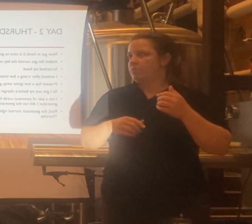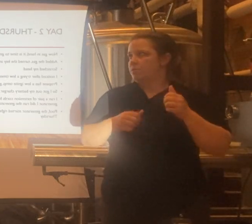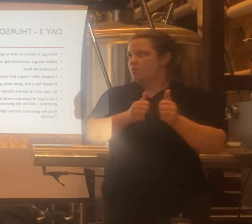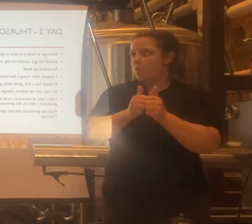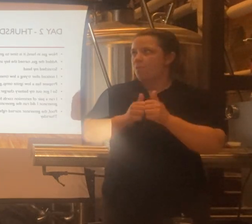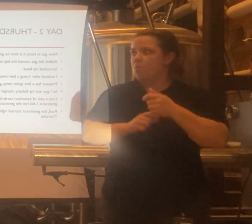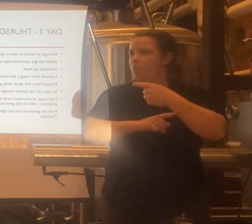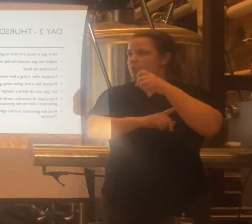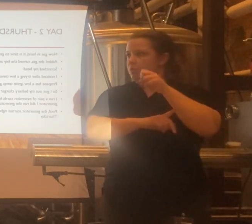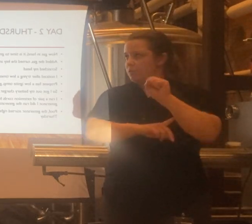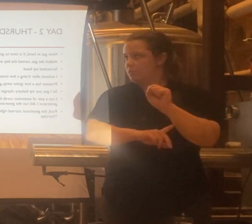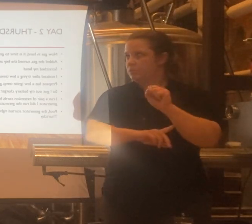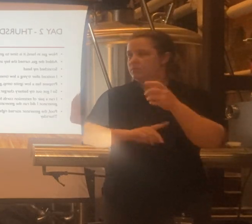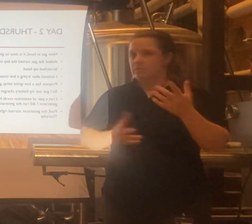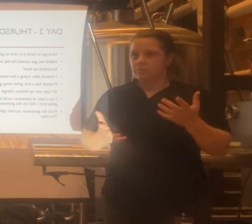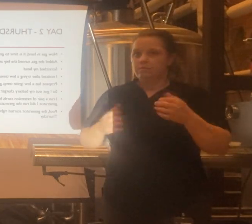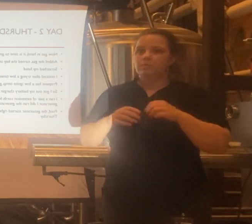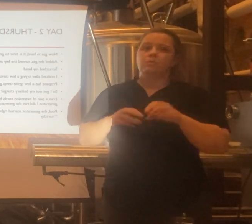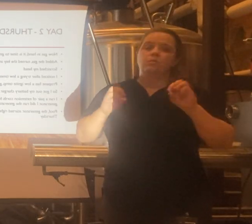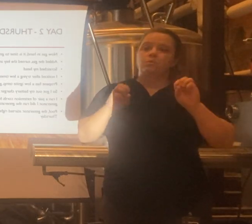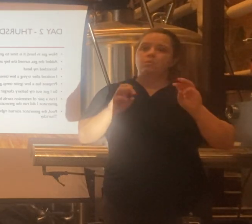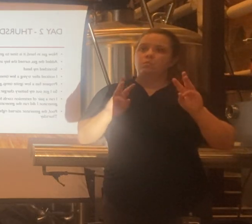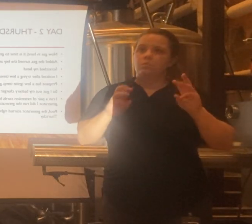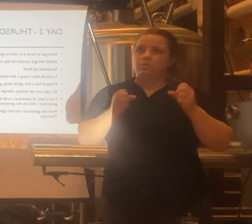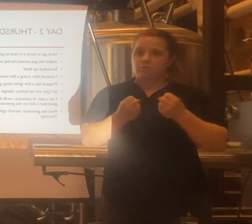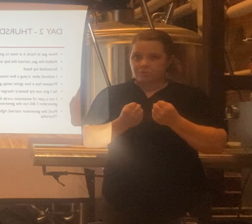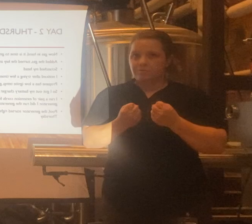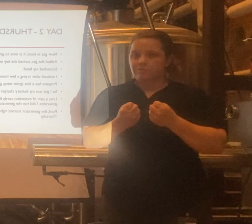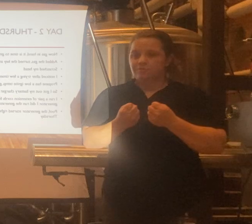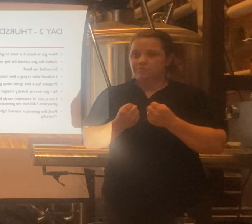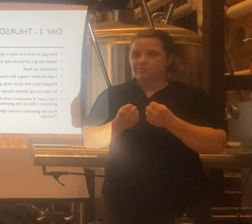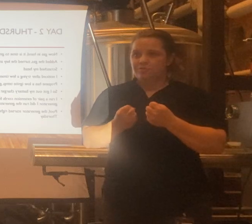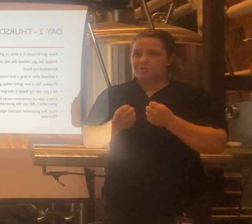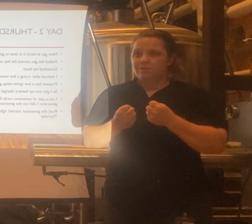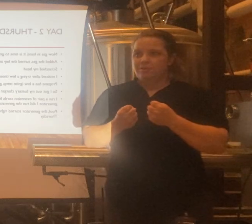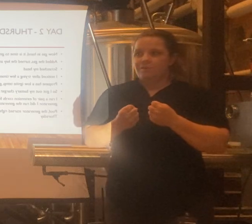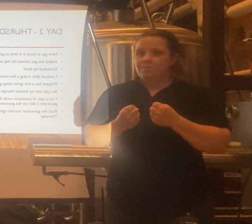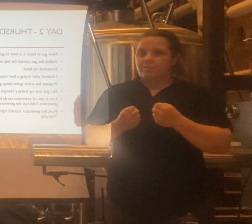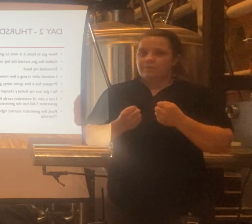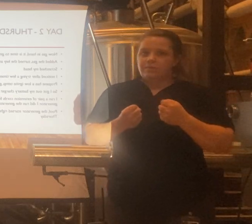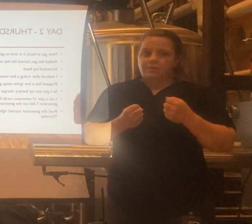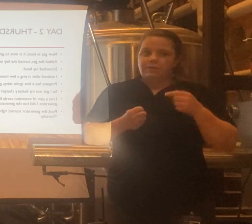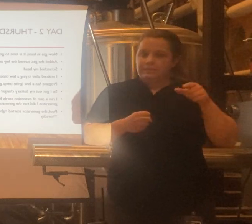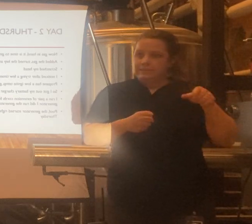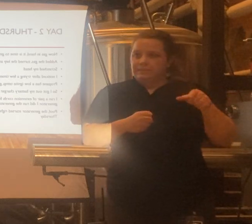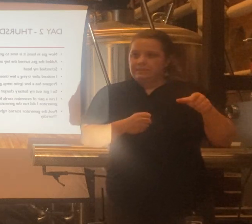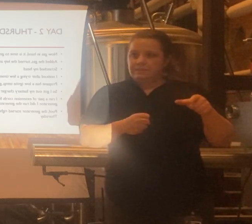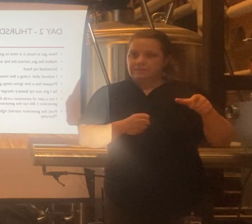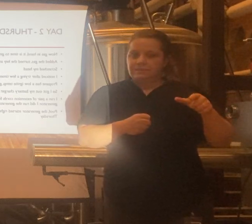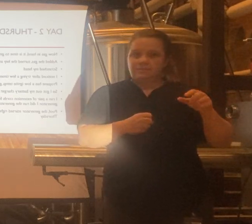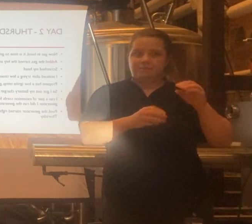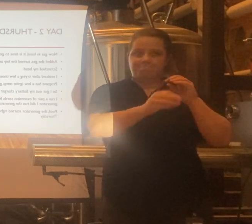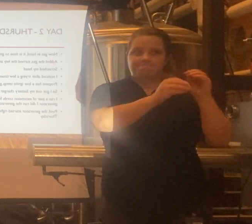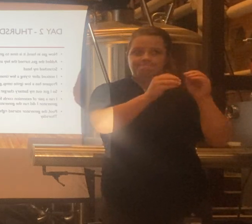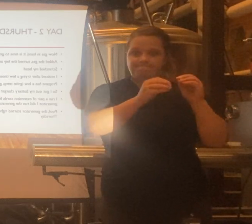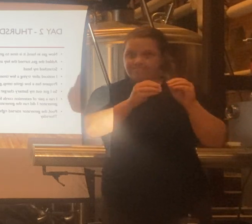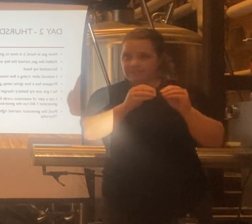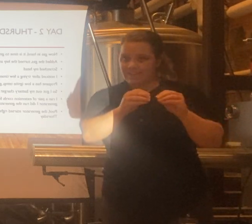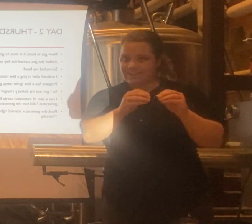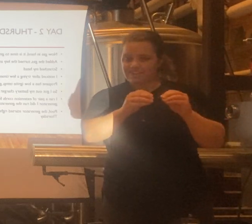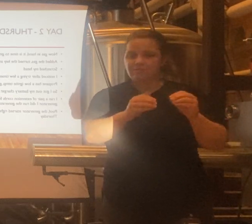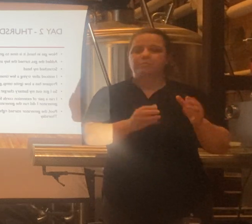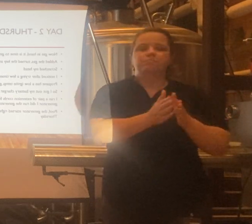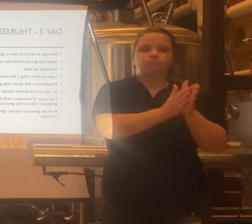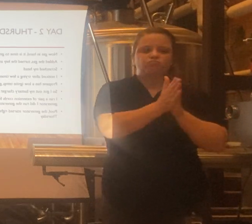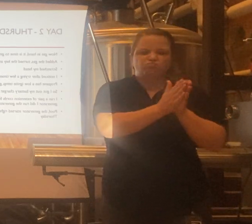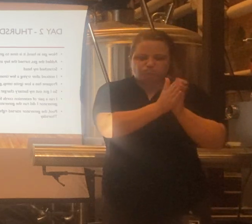the workshop was the thing that got me going because I needed to hook up my battery charger on solar power batteries to